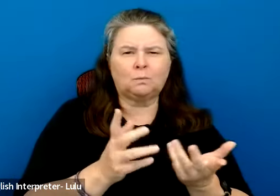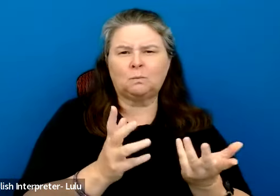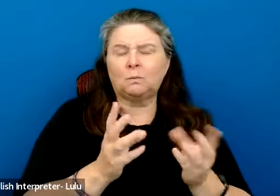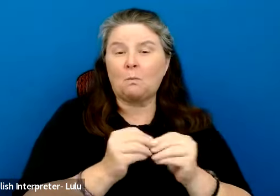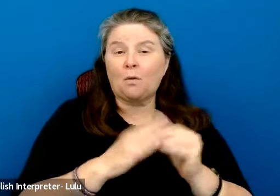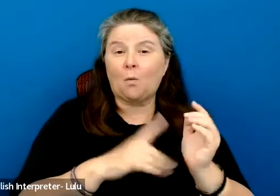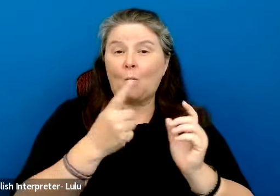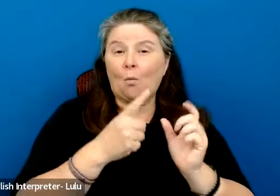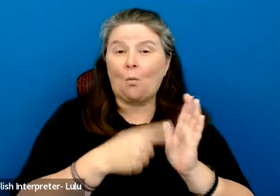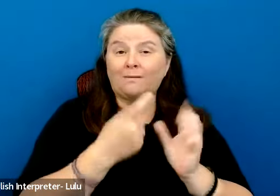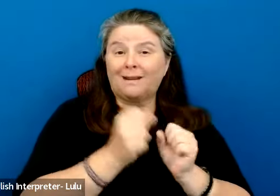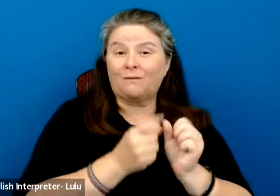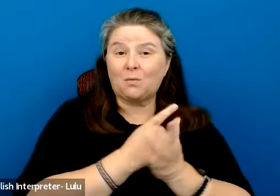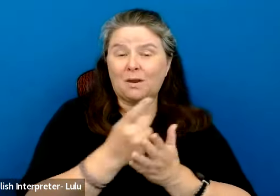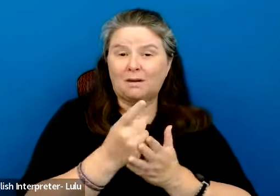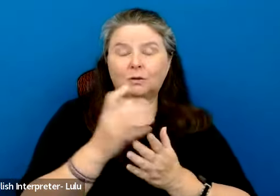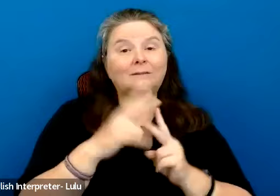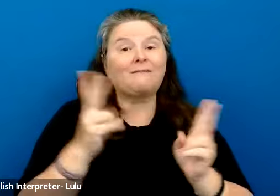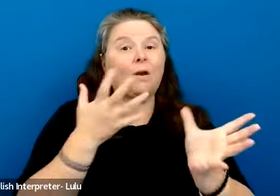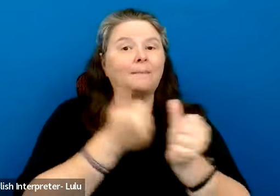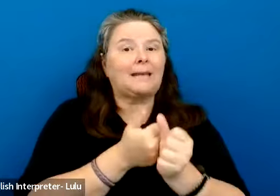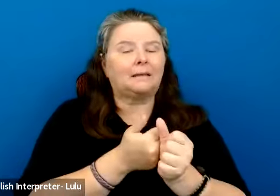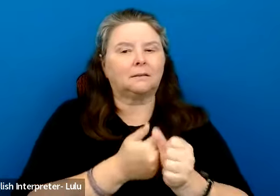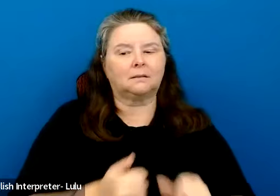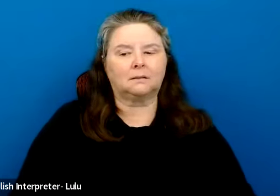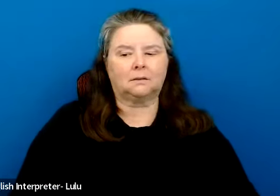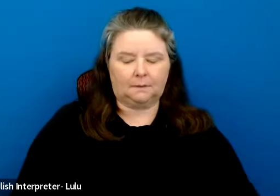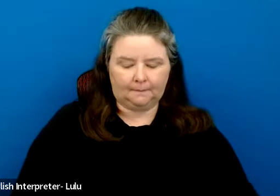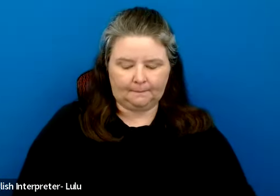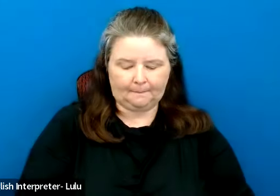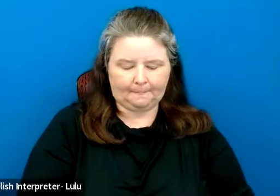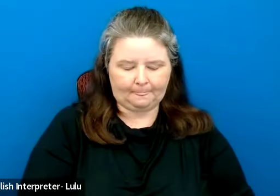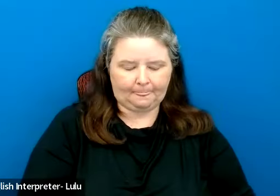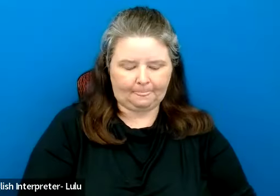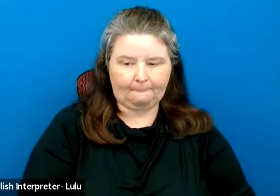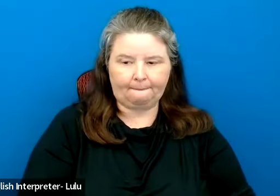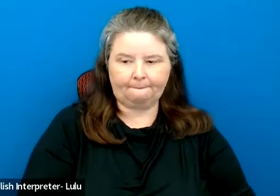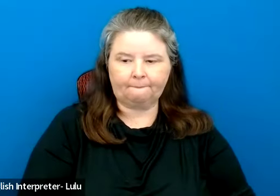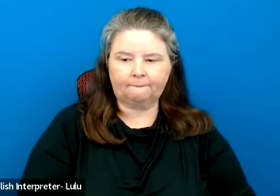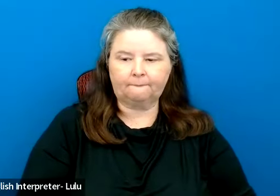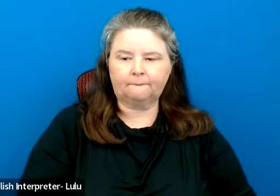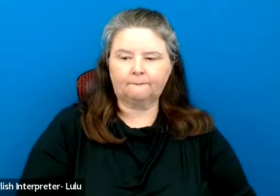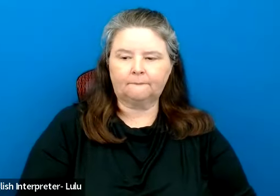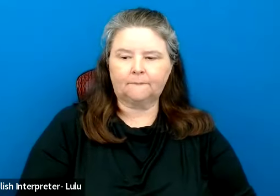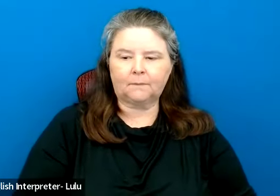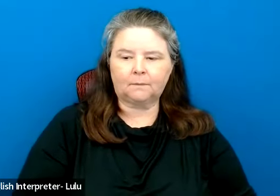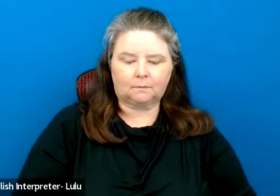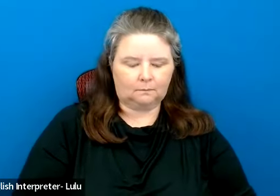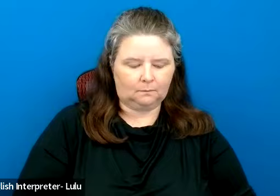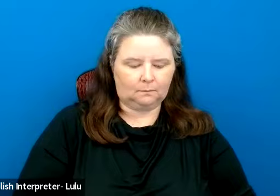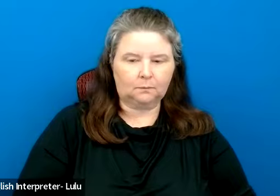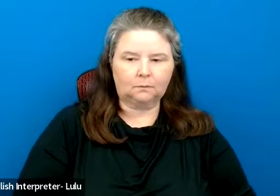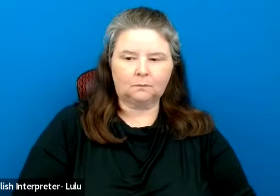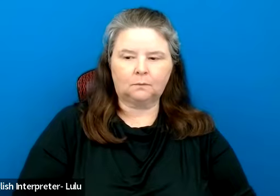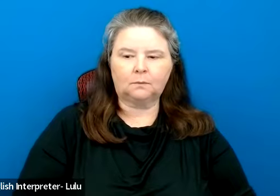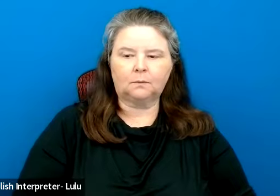multiple times a week, probably. So it's very up to date. And so that is where everyone